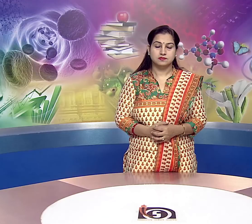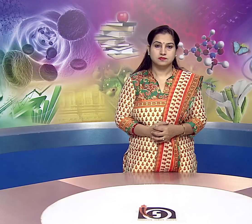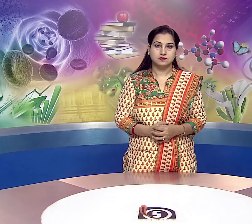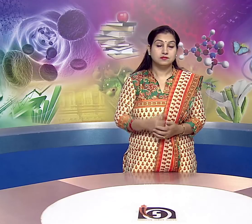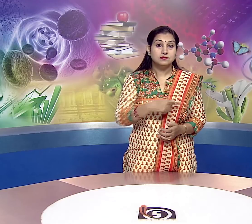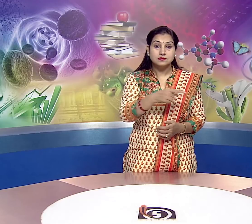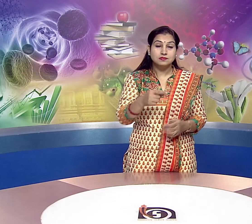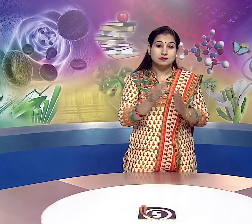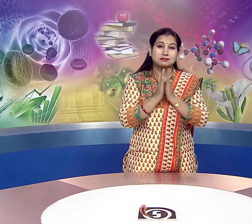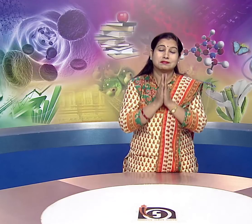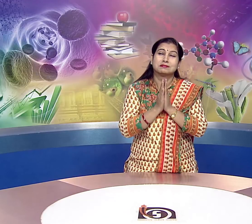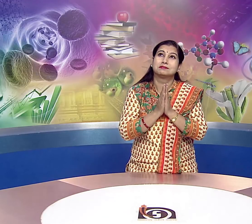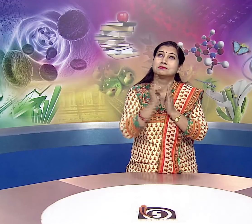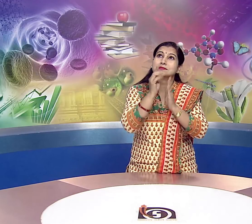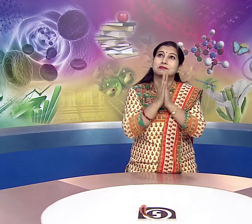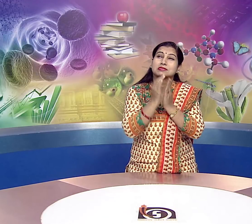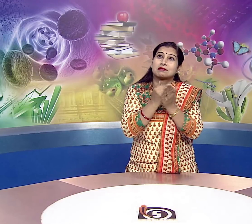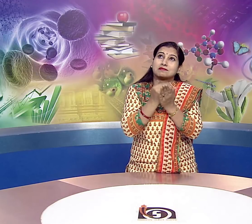They were uttering low moans.